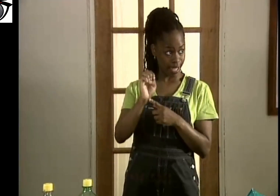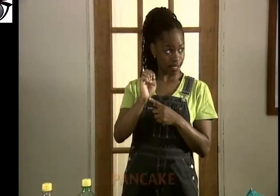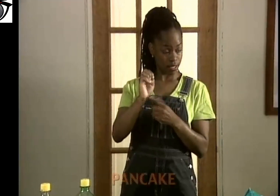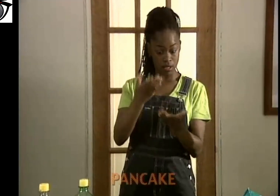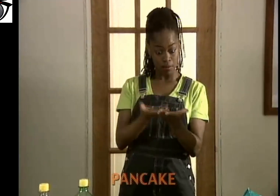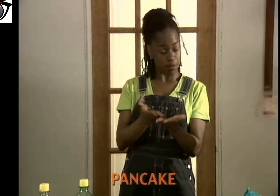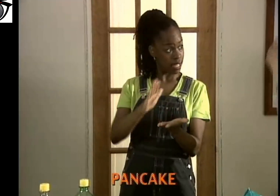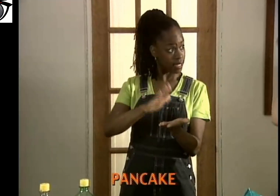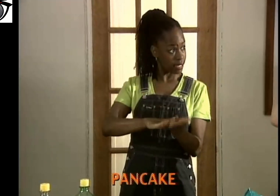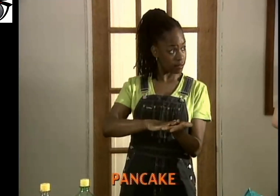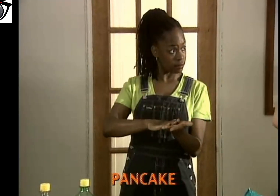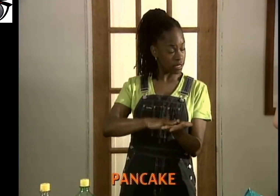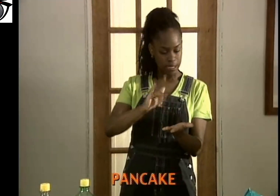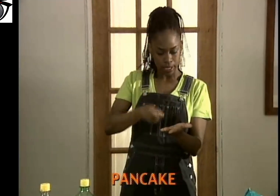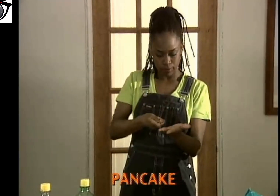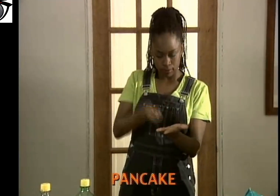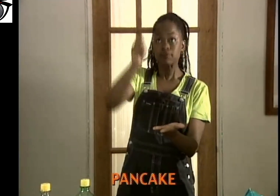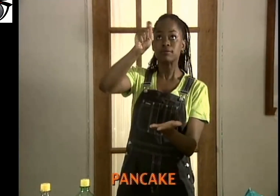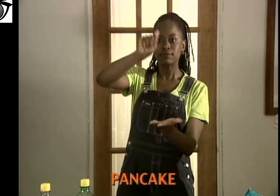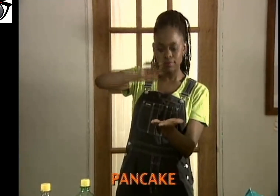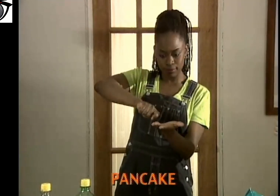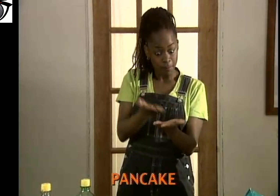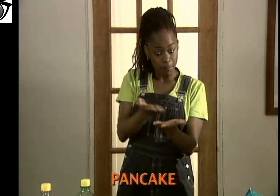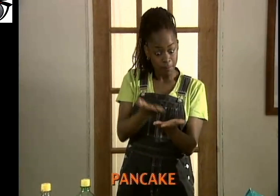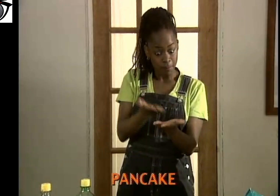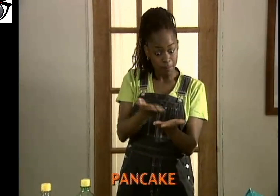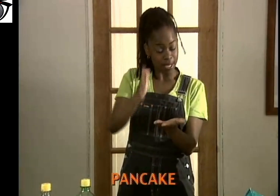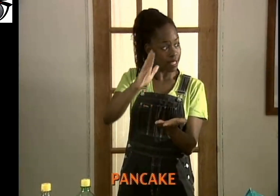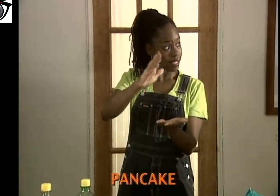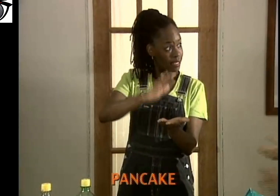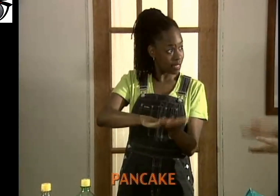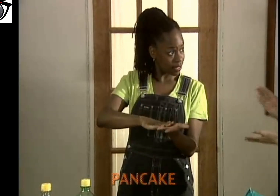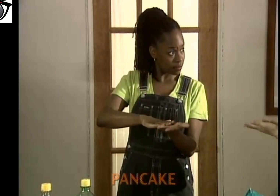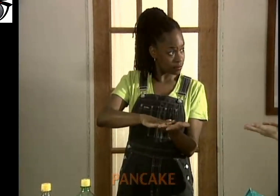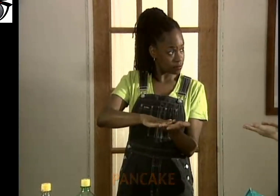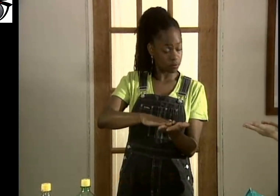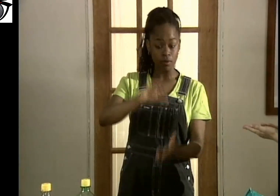Pancake. It's like flipping over a pancake.